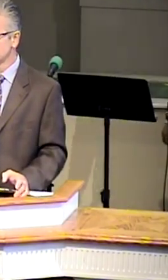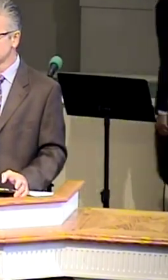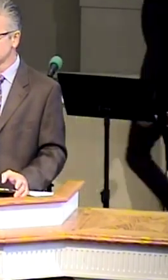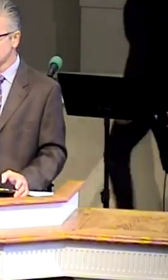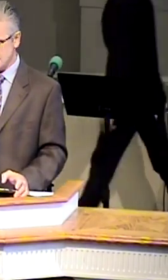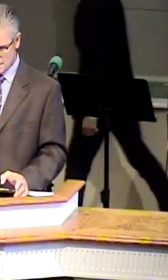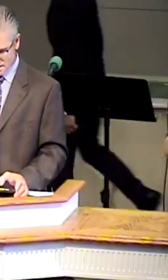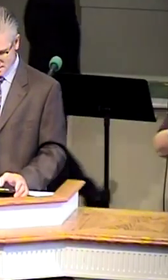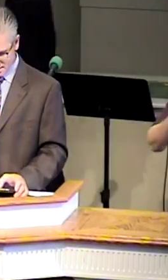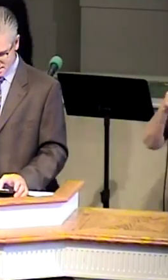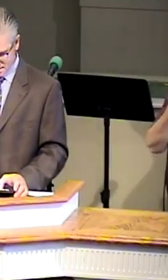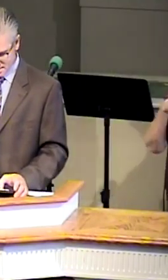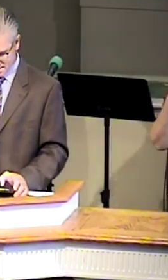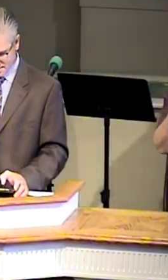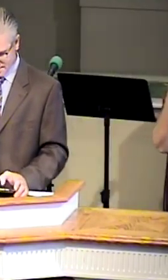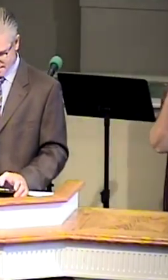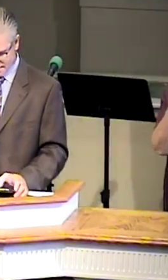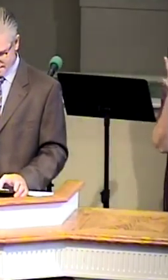Him.